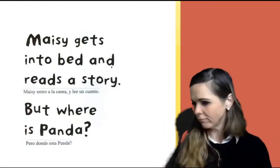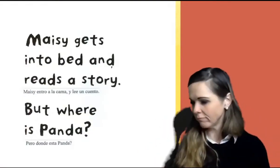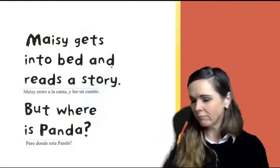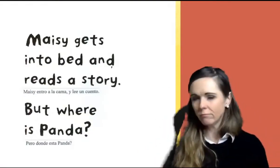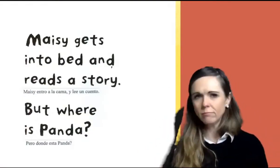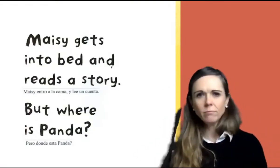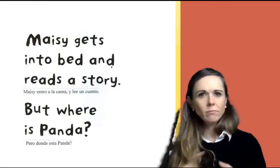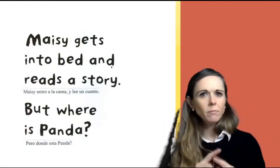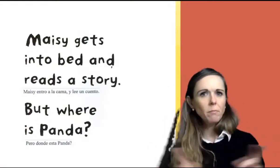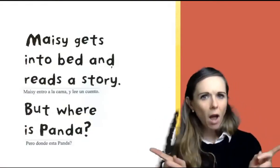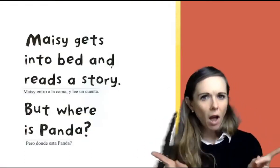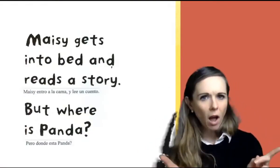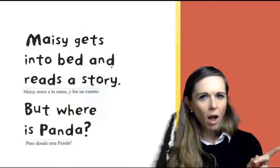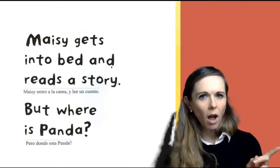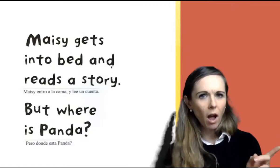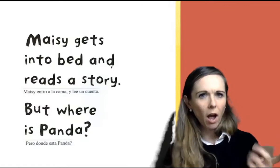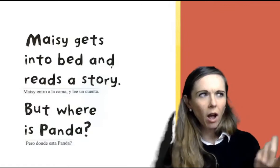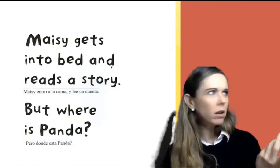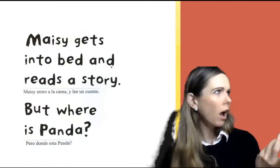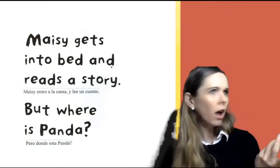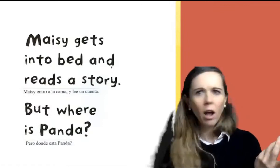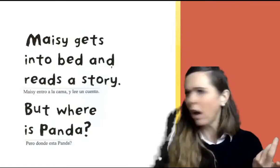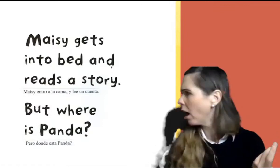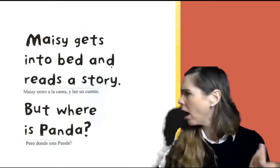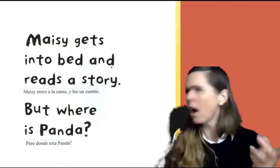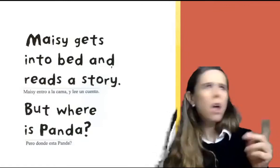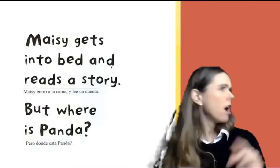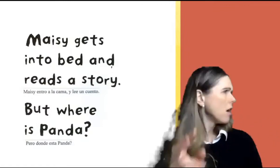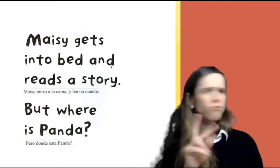She is ready. But